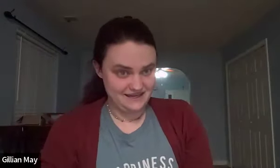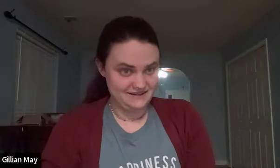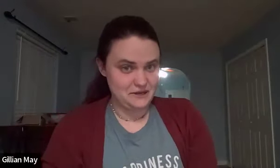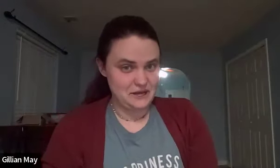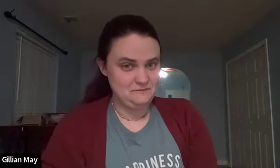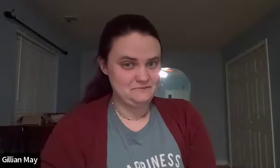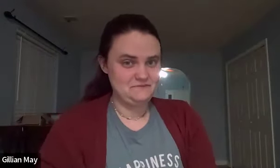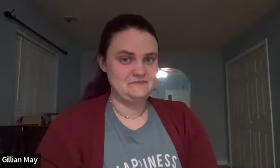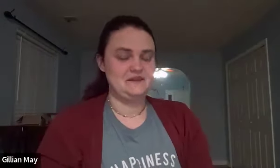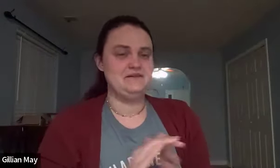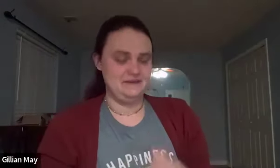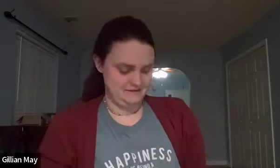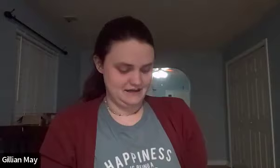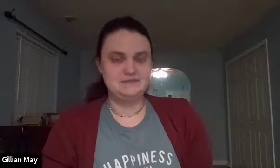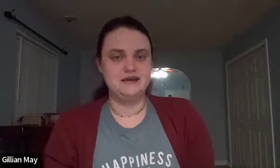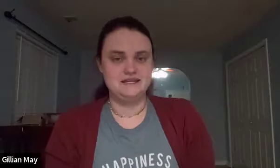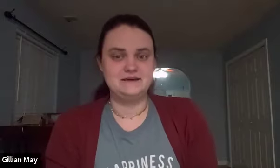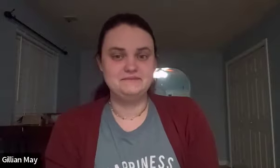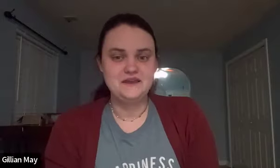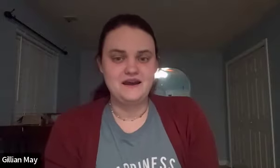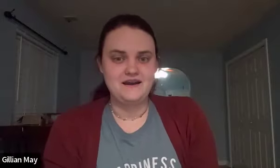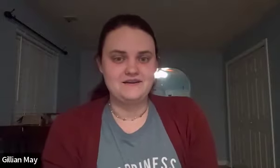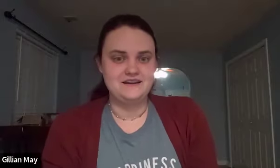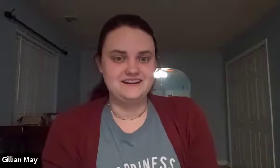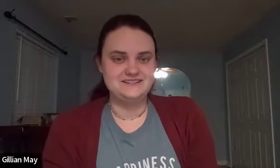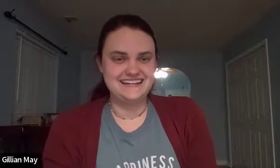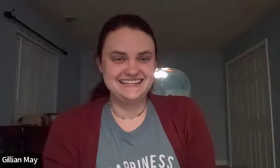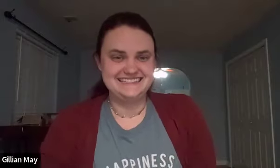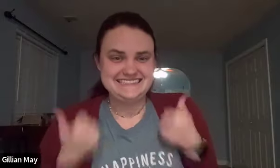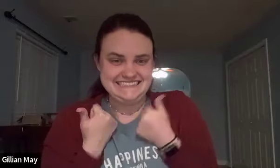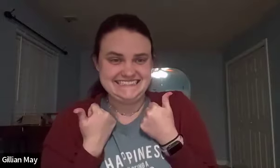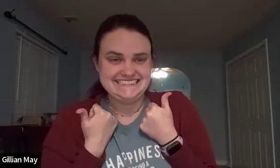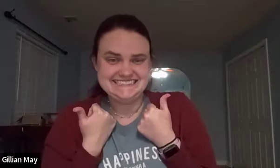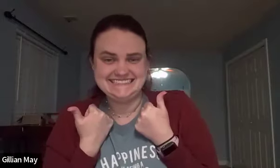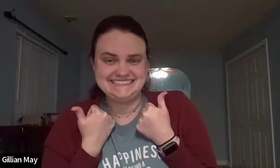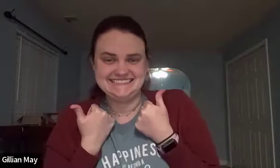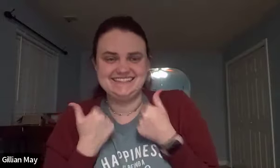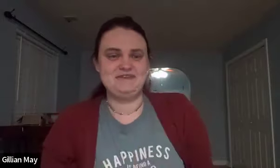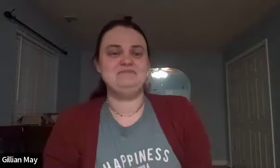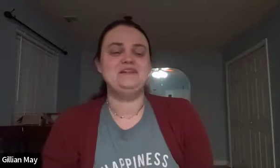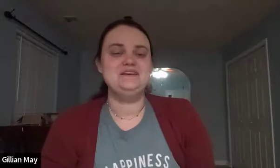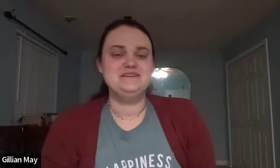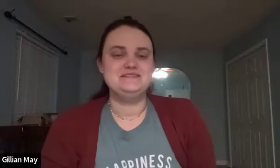it. Okay. All right. Gotta keep my hands down. All right. Are you guys ready? Okay.